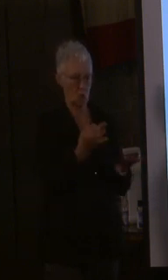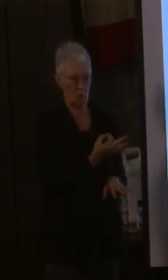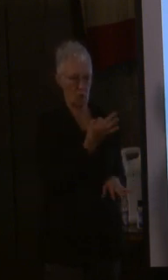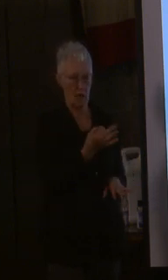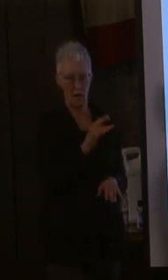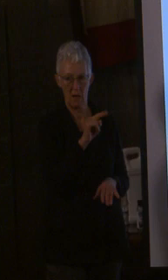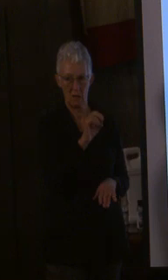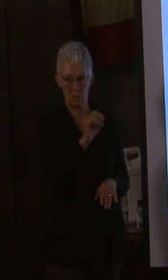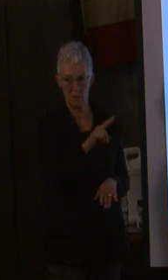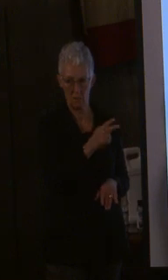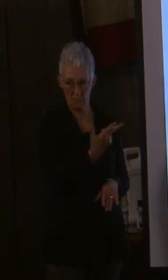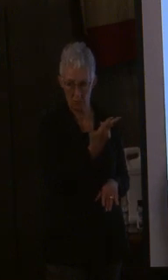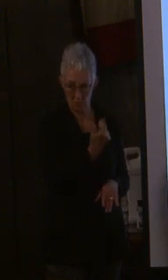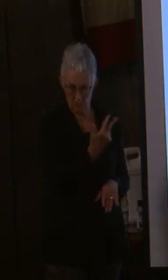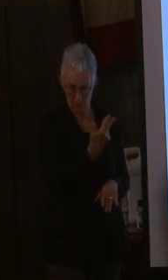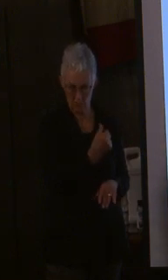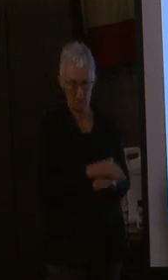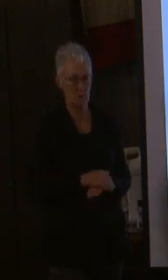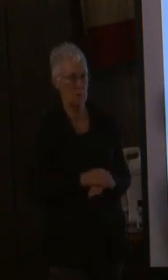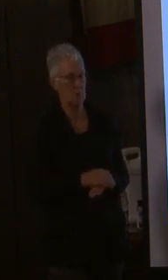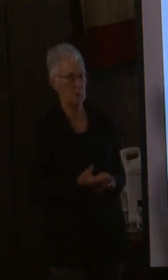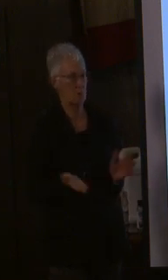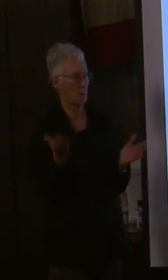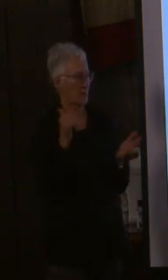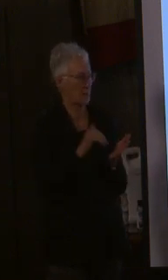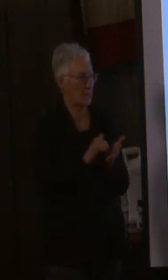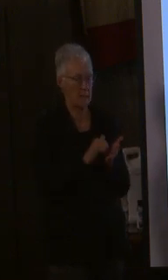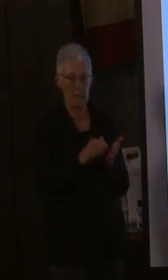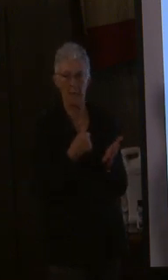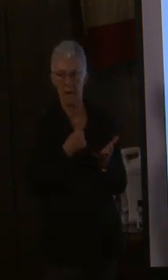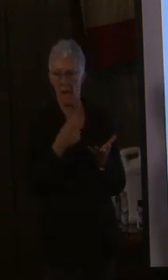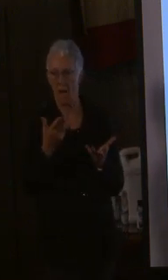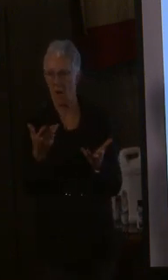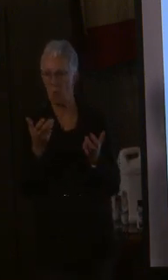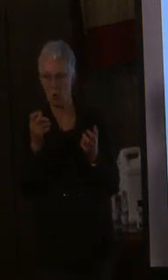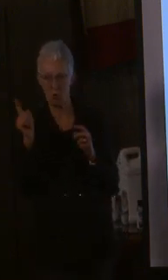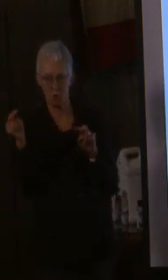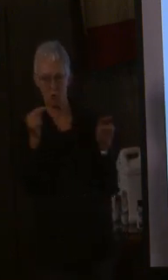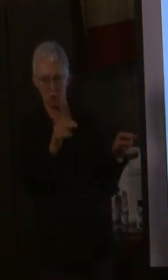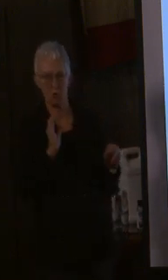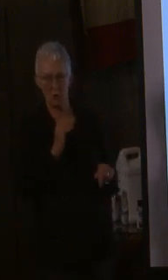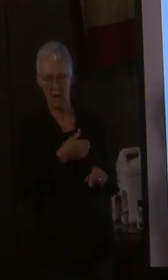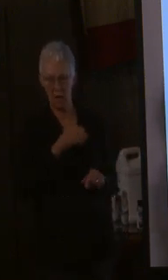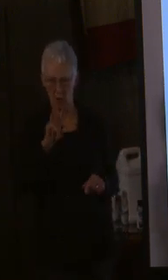November 13th. Again, I want to draw your attention to our website,